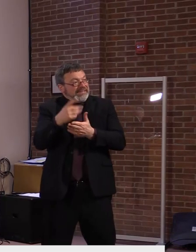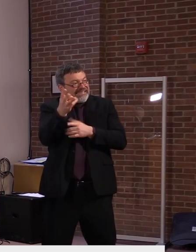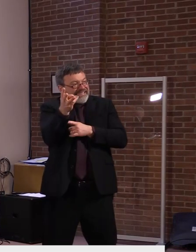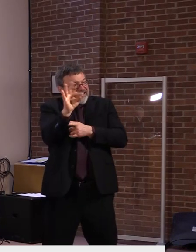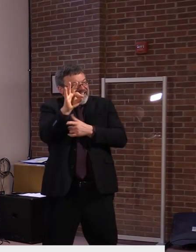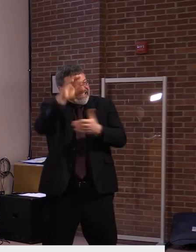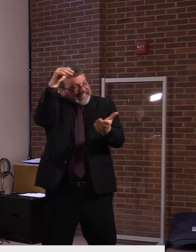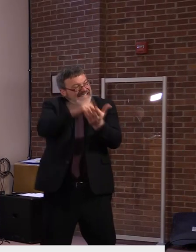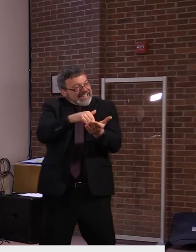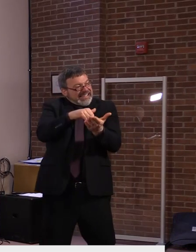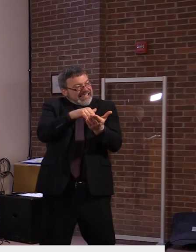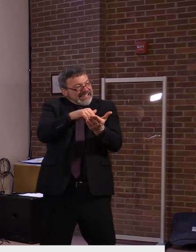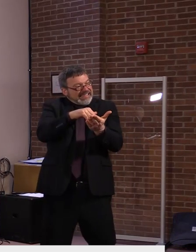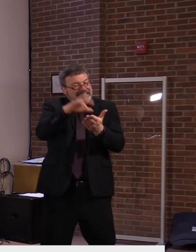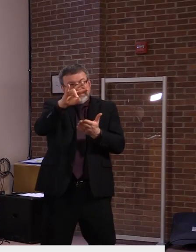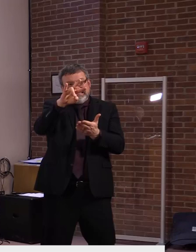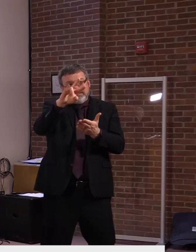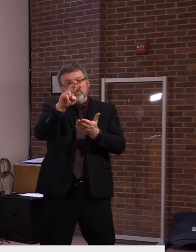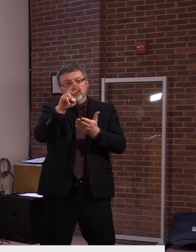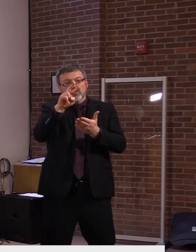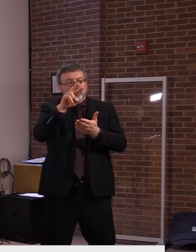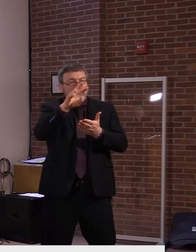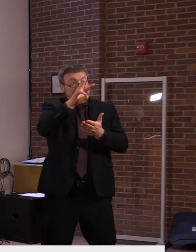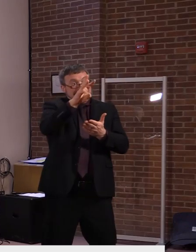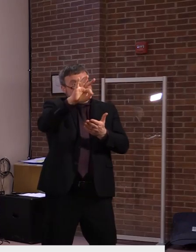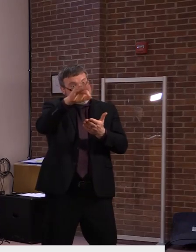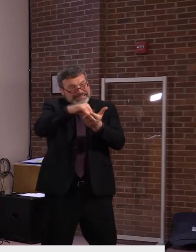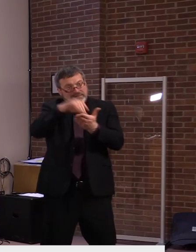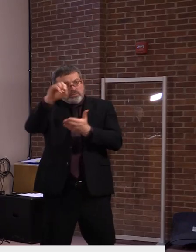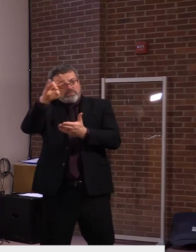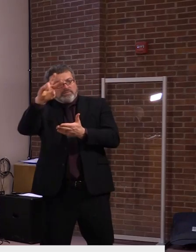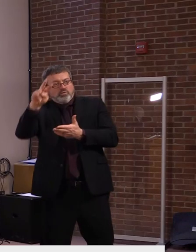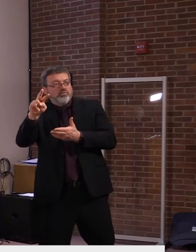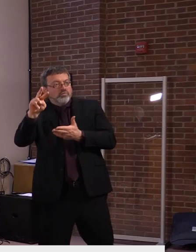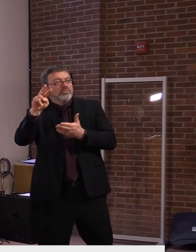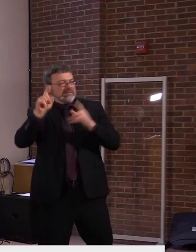69,072 tests were performed for a daily average of